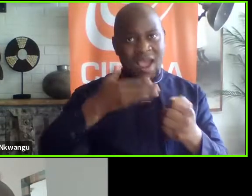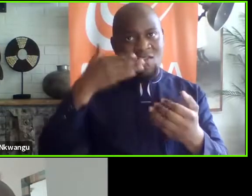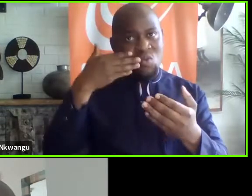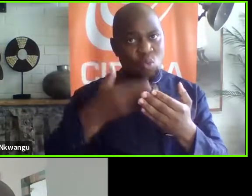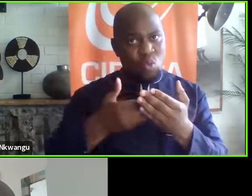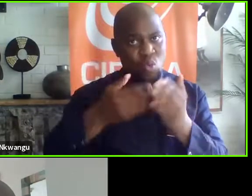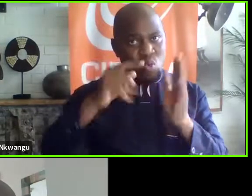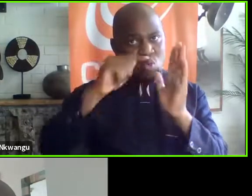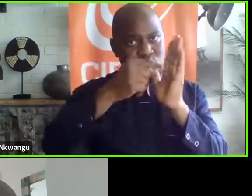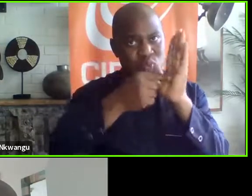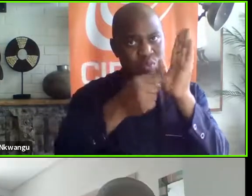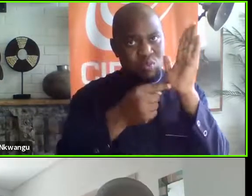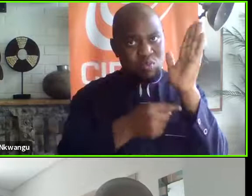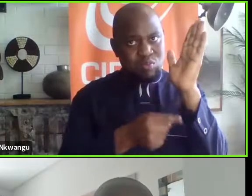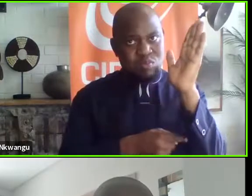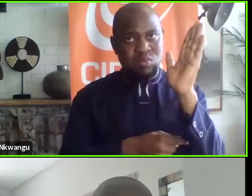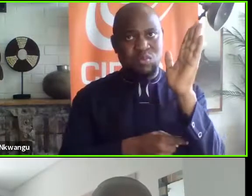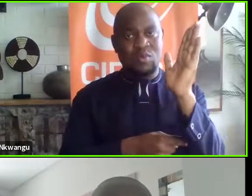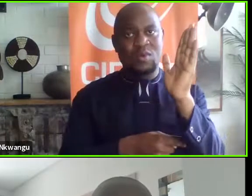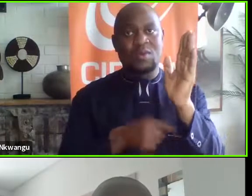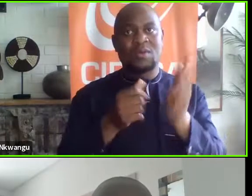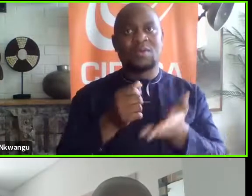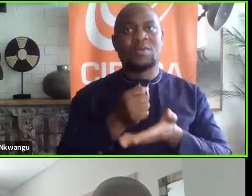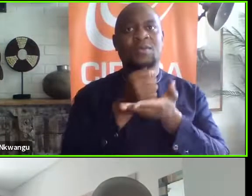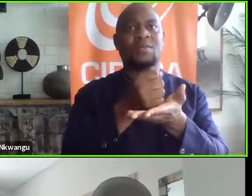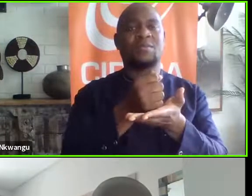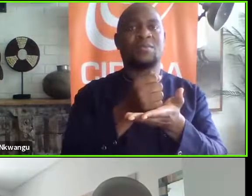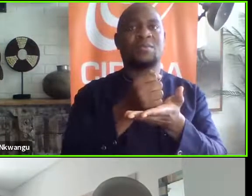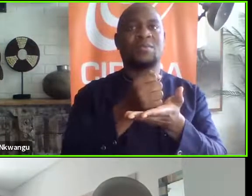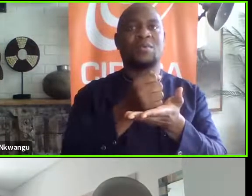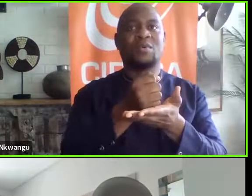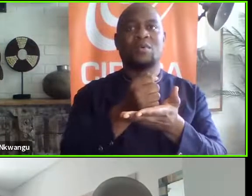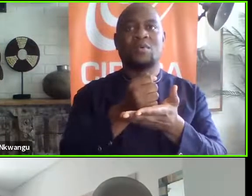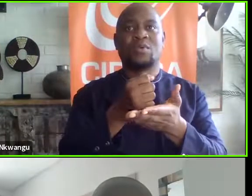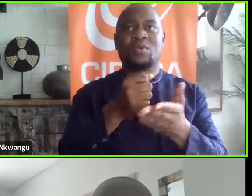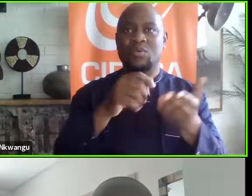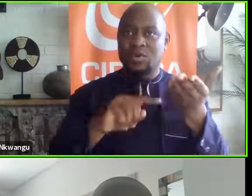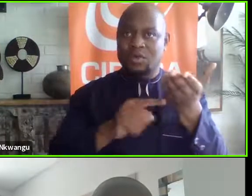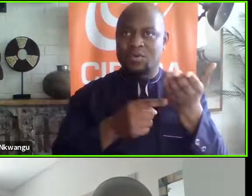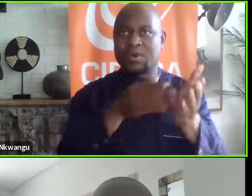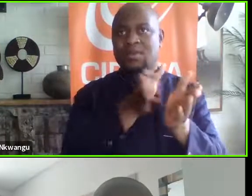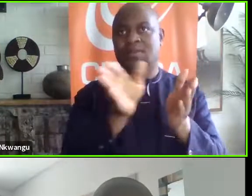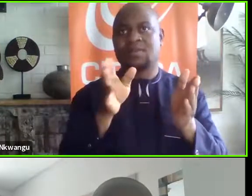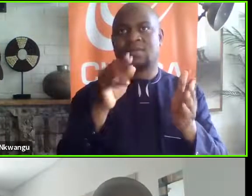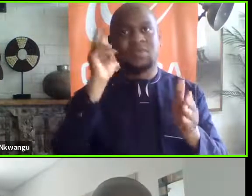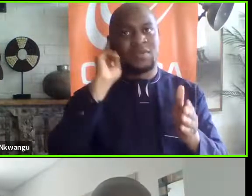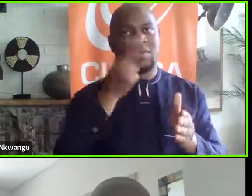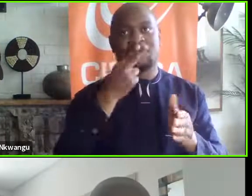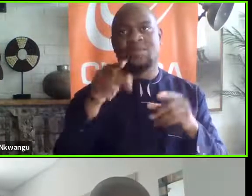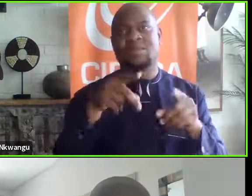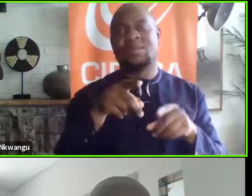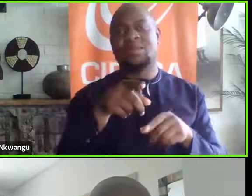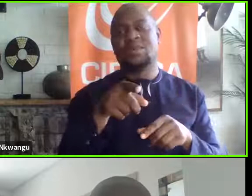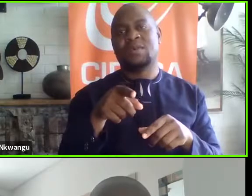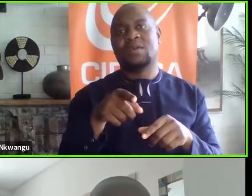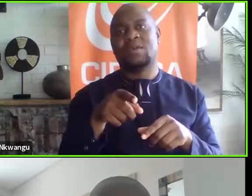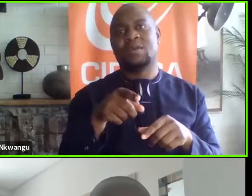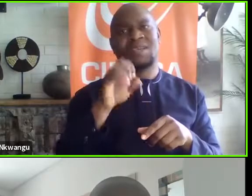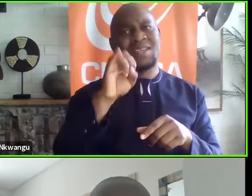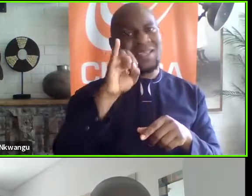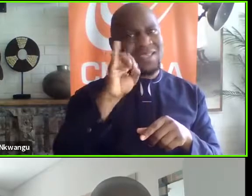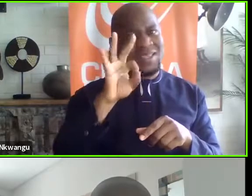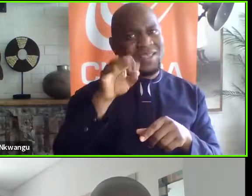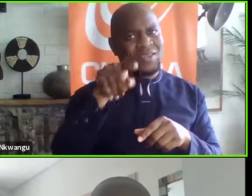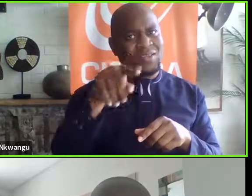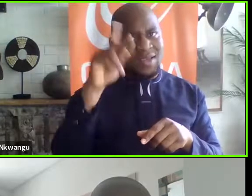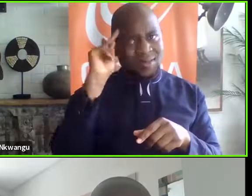that is amidst us, because we had very good points and recommendations that we submitted for the